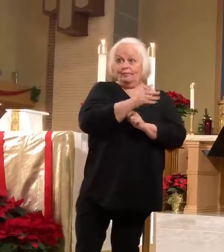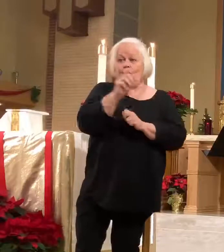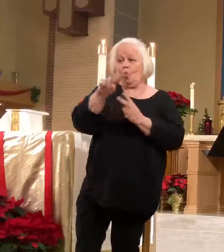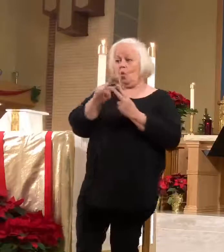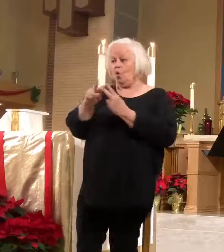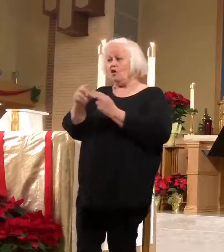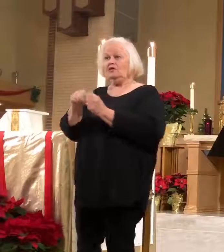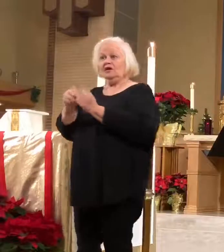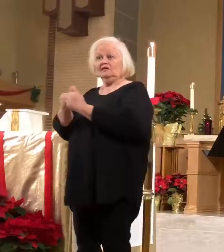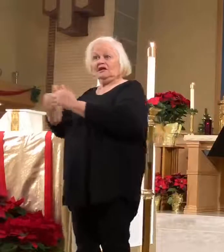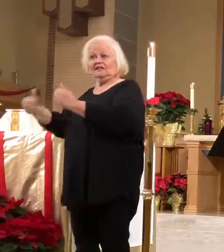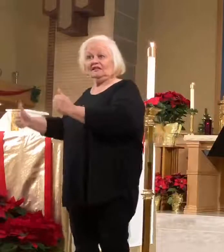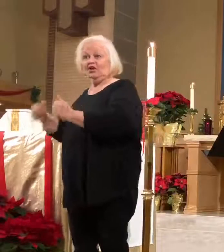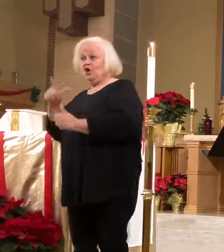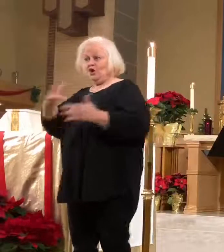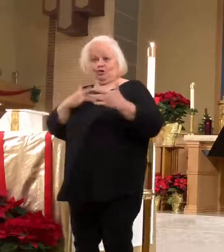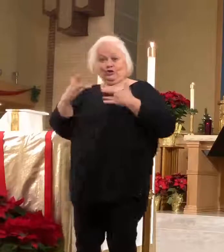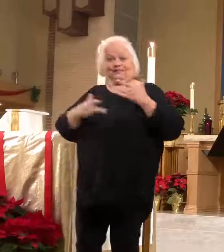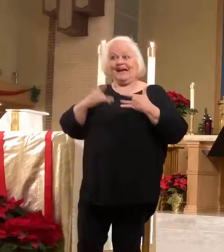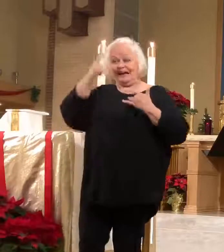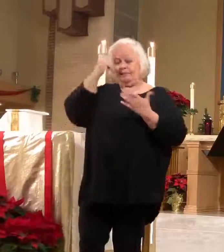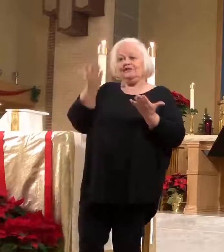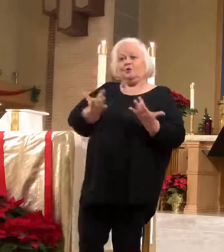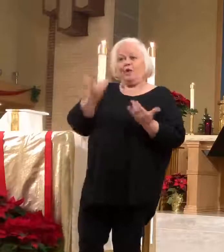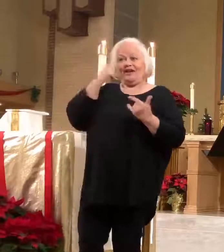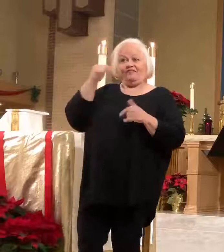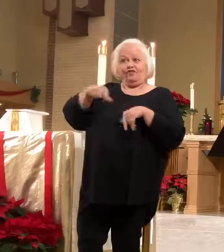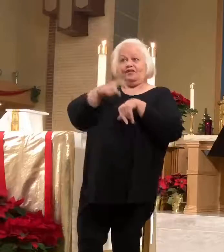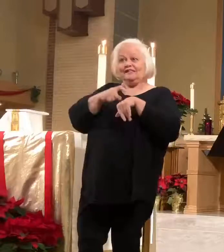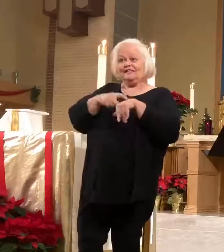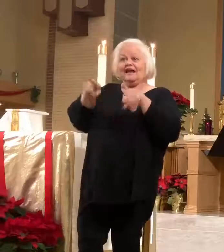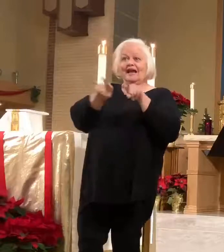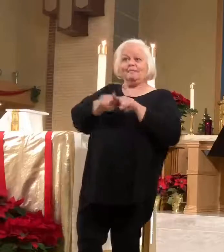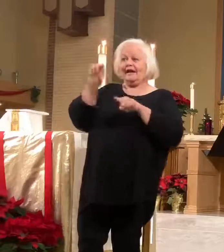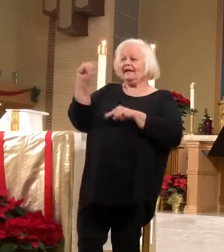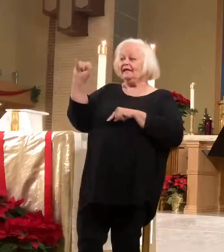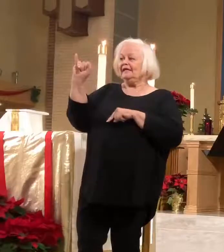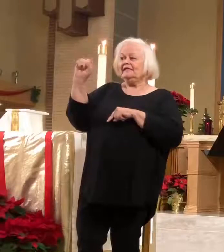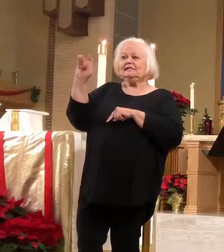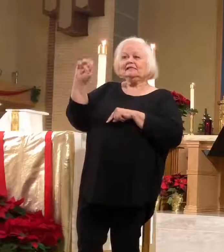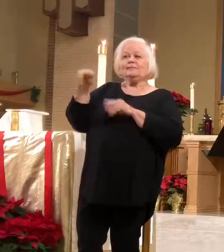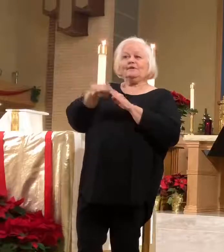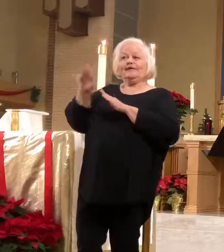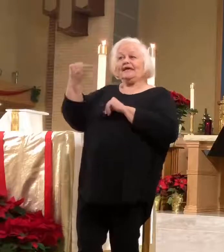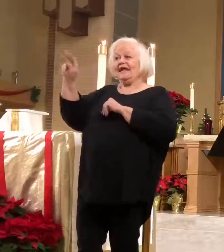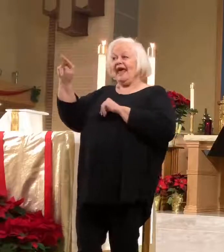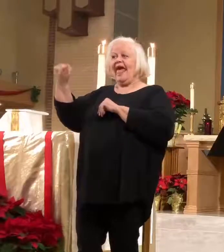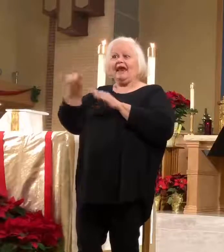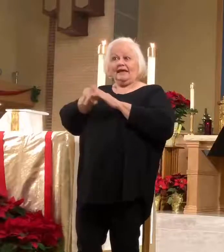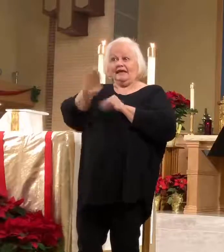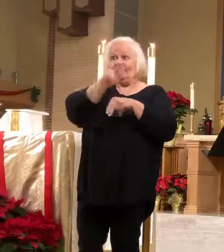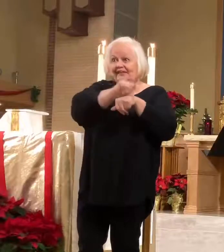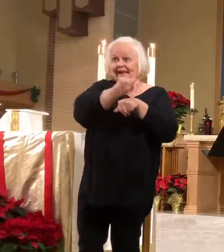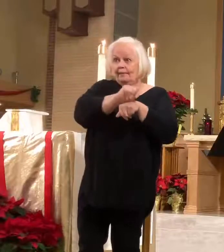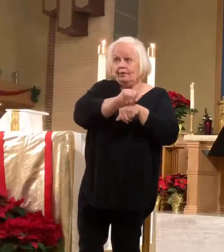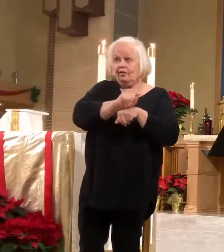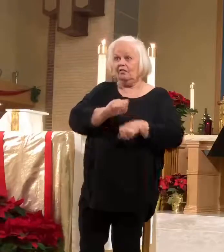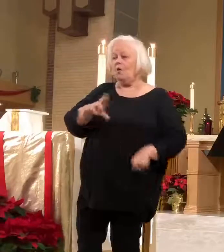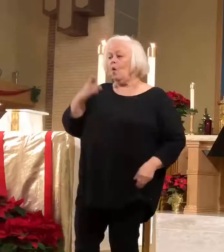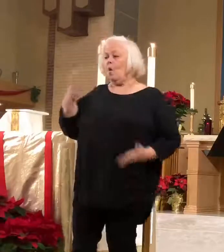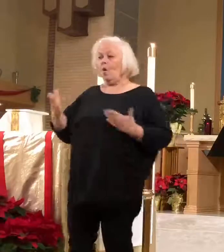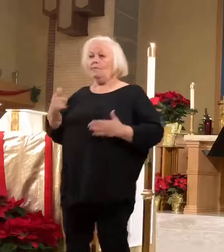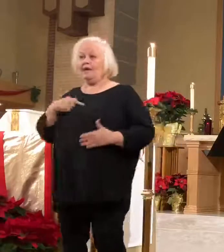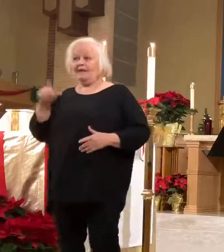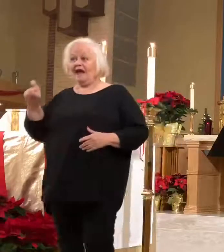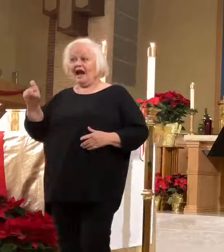either excited because you've been waiting for this moment like Simeon and Anna were in the temple, or it's the I got to get my